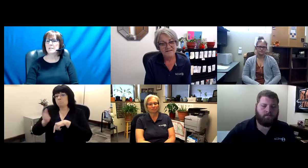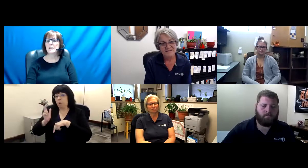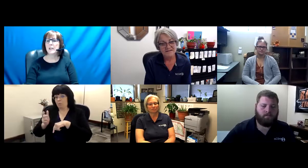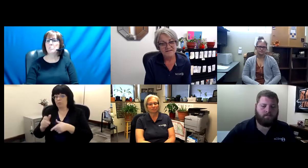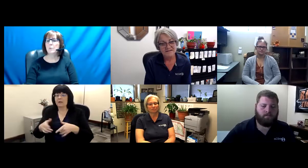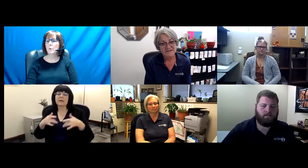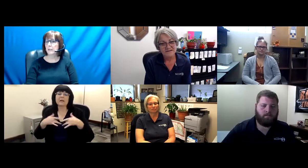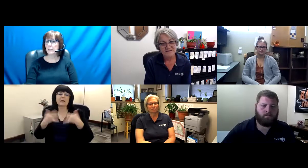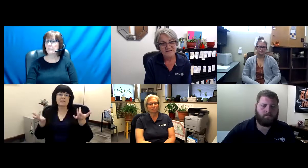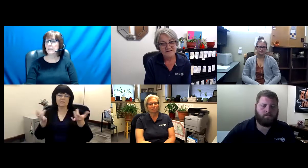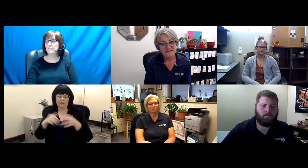a bowling event.